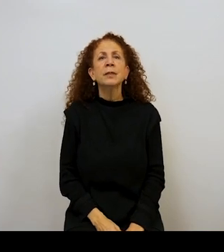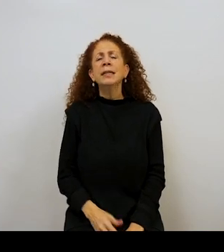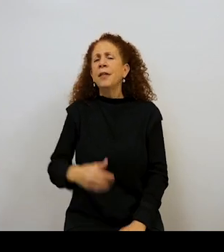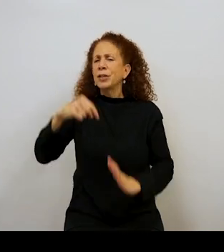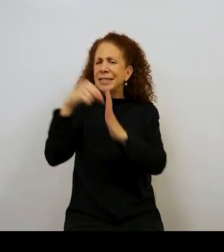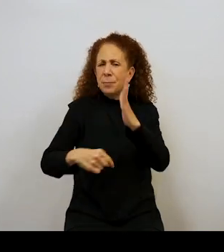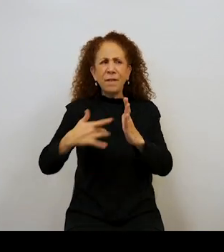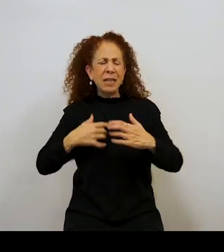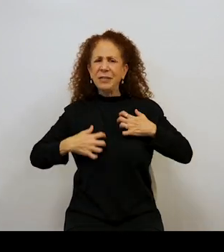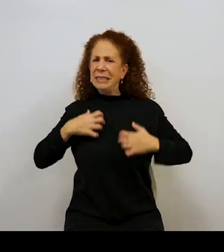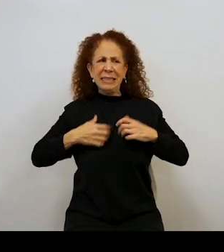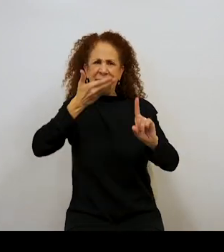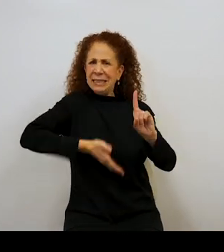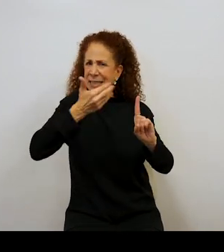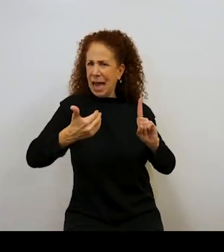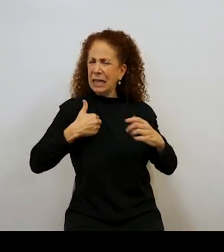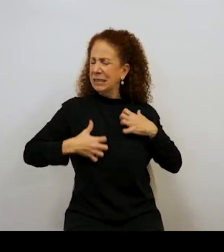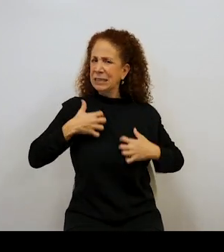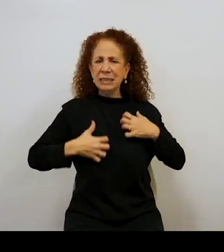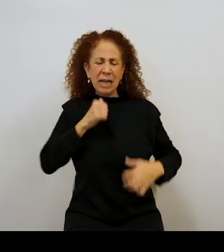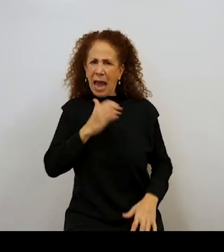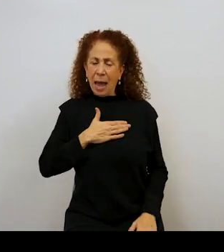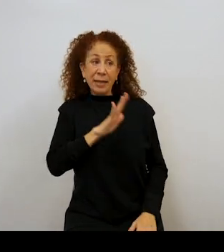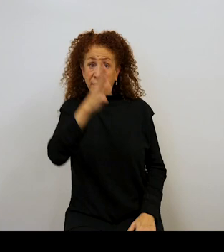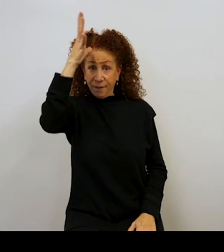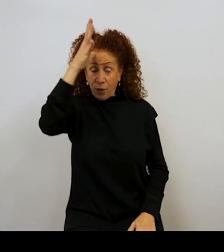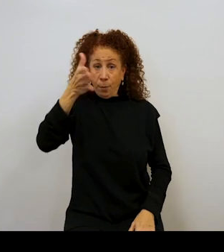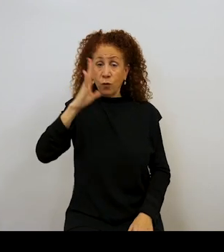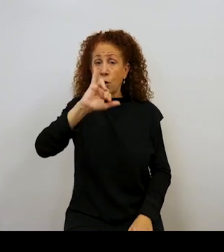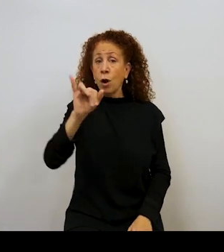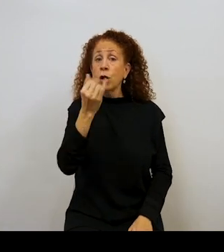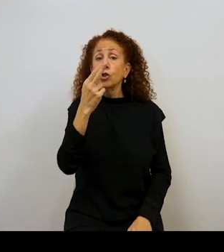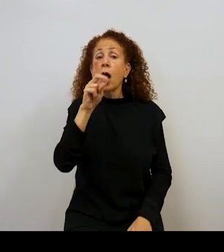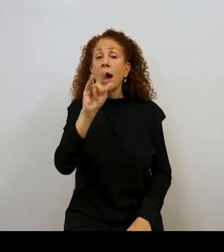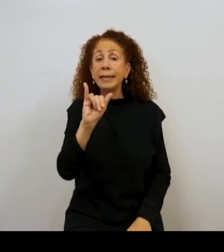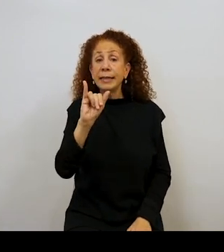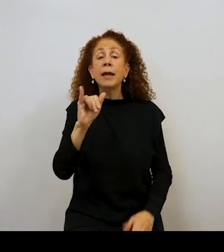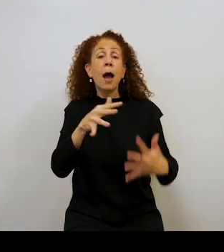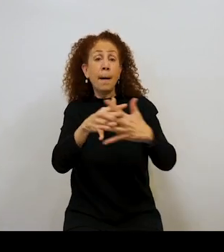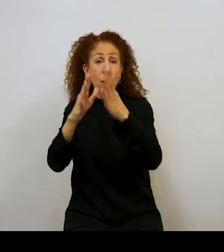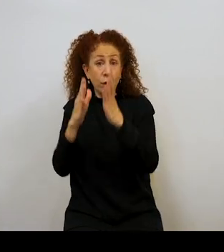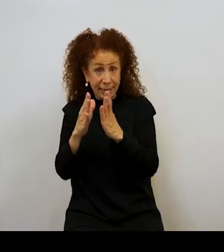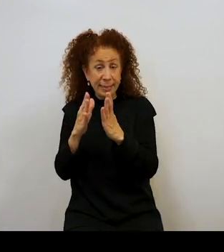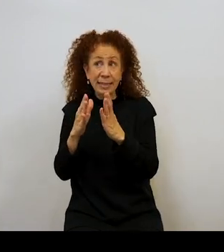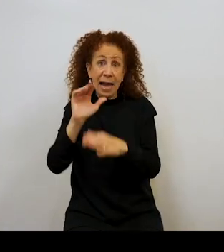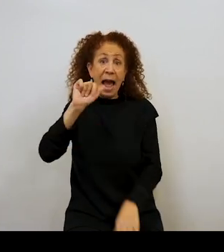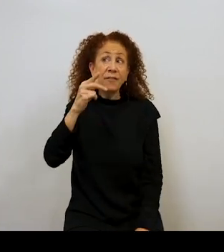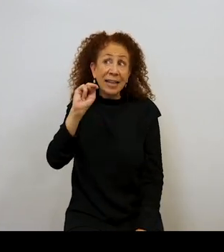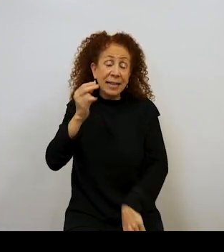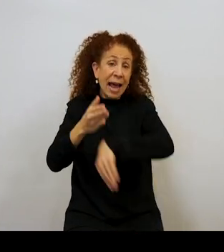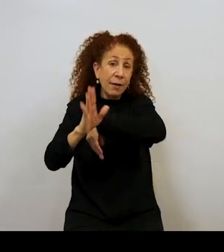of dis-ease that he also has. His father was a jihadi who was captured by the Americans in Afghanistan